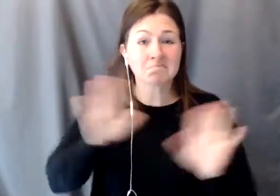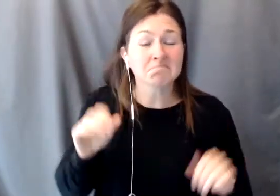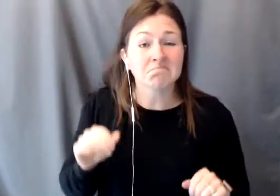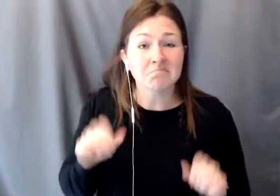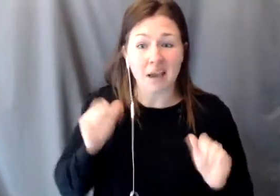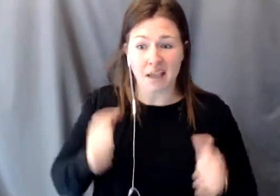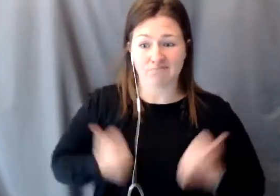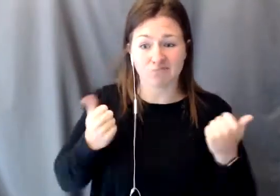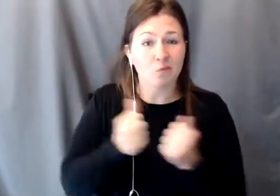So